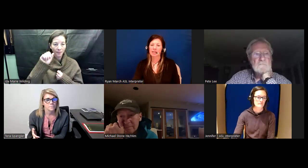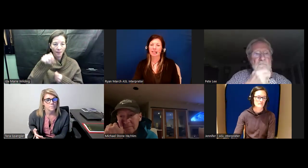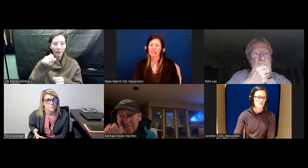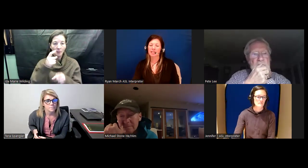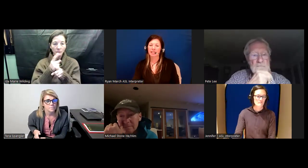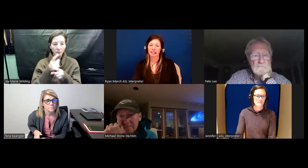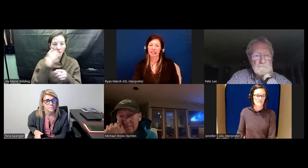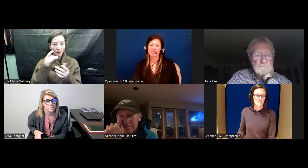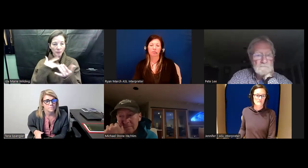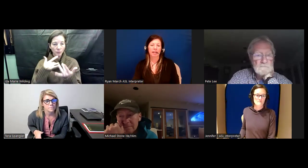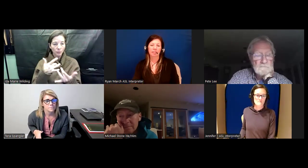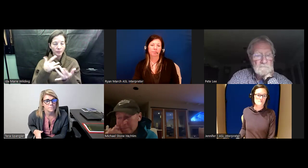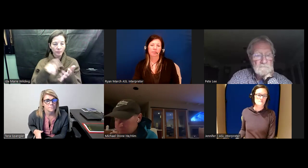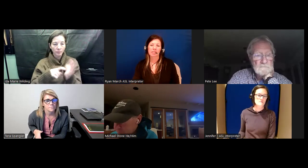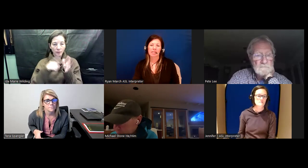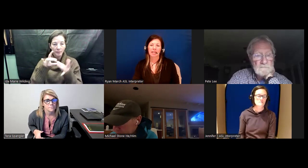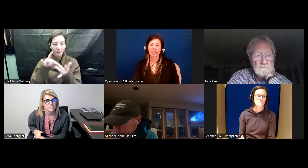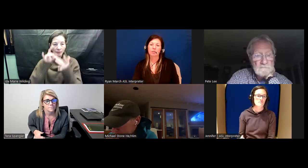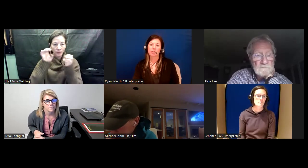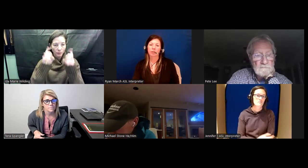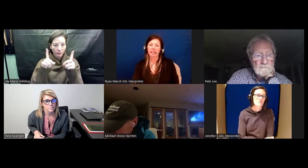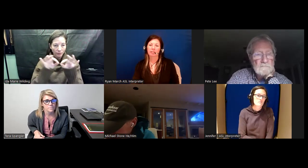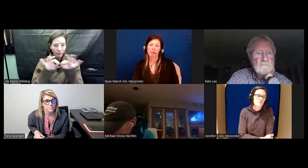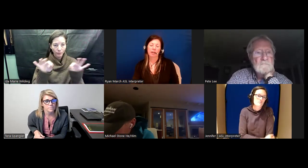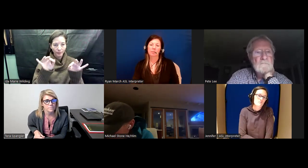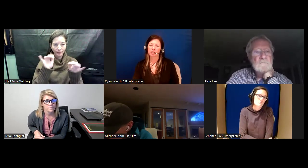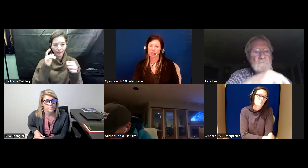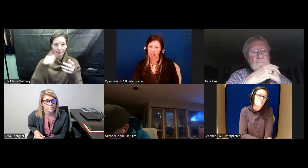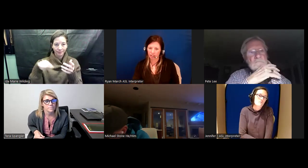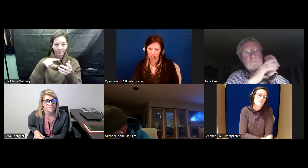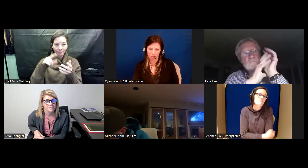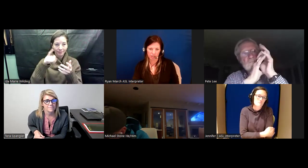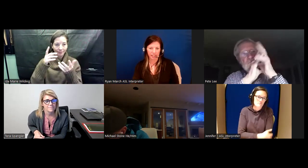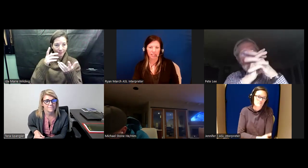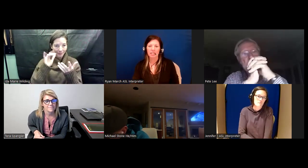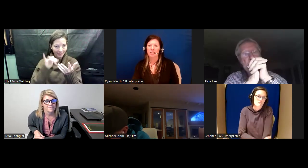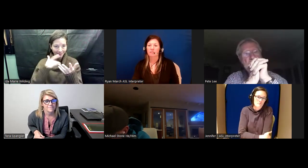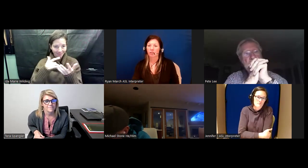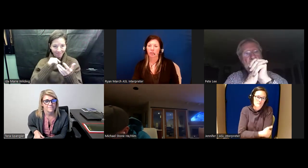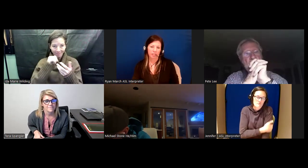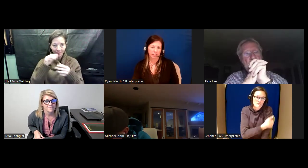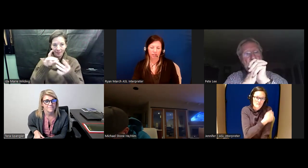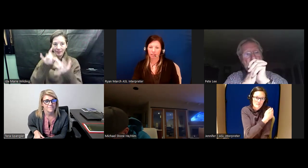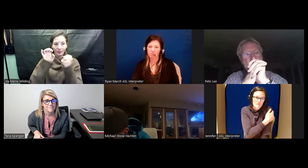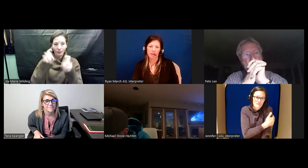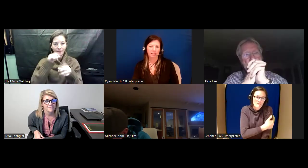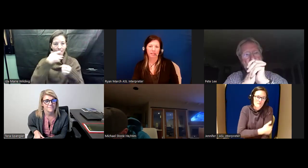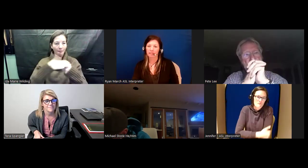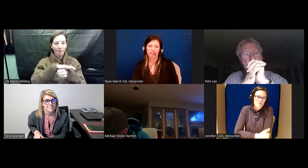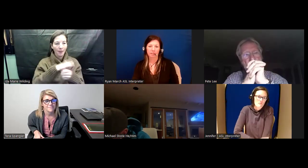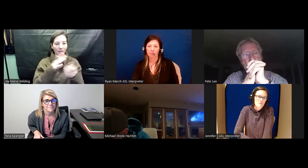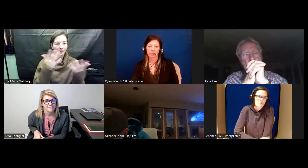Yep. And this is Ida. Right. And usually they require a special education degree for those teachers,